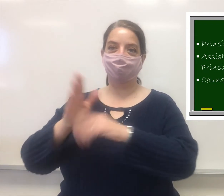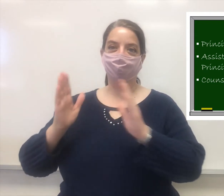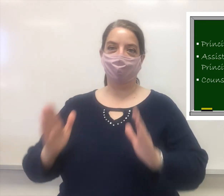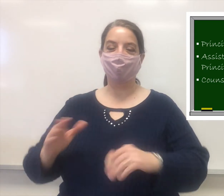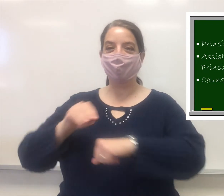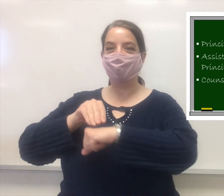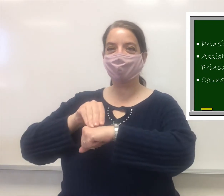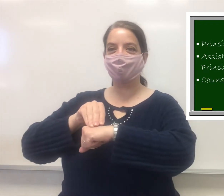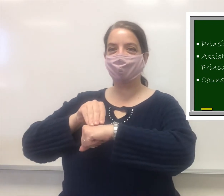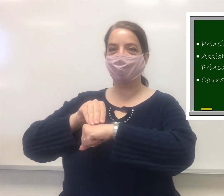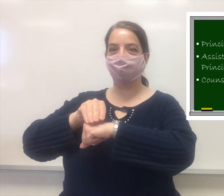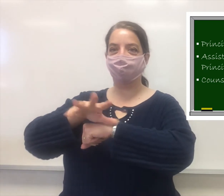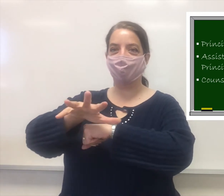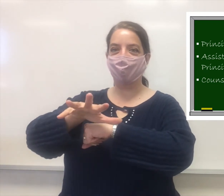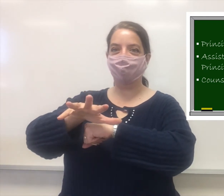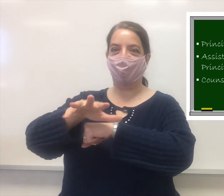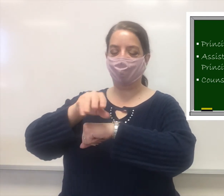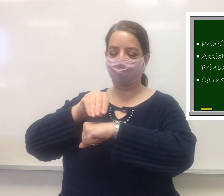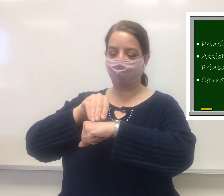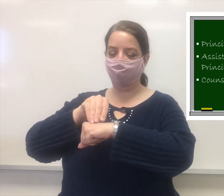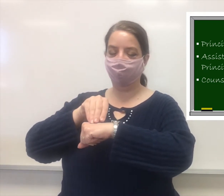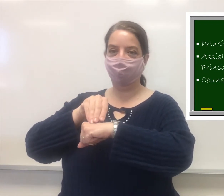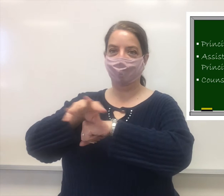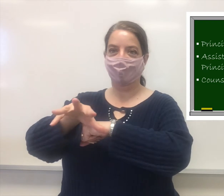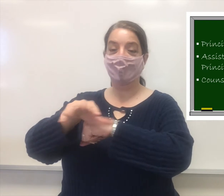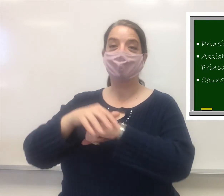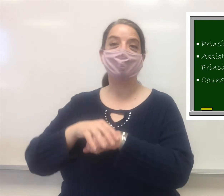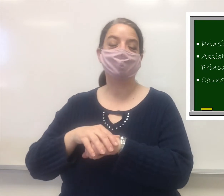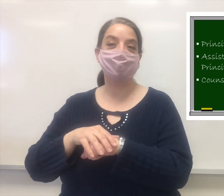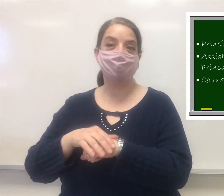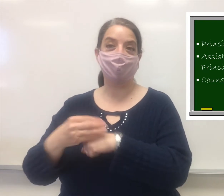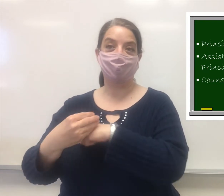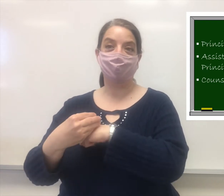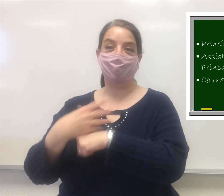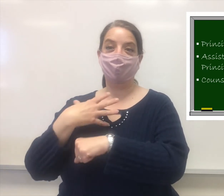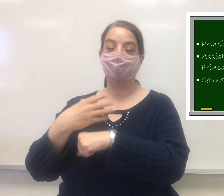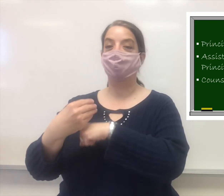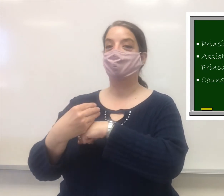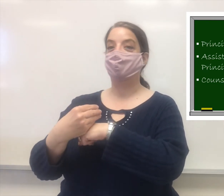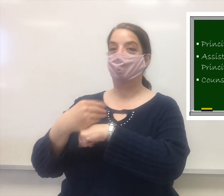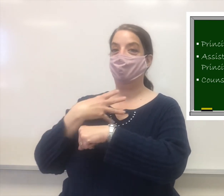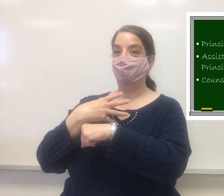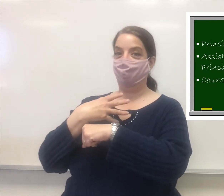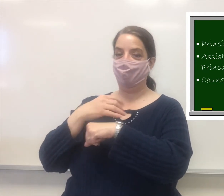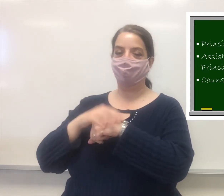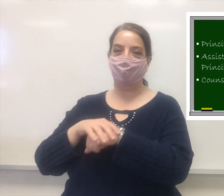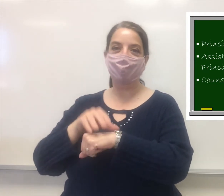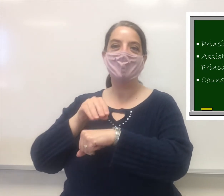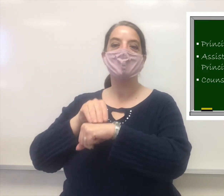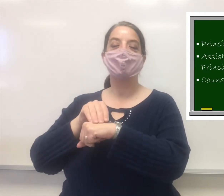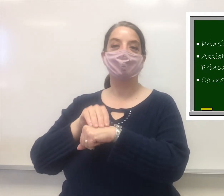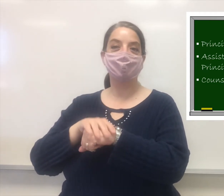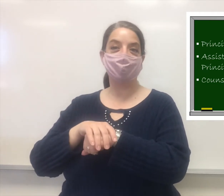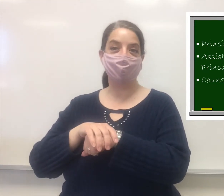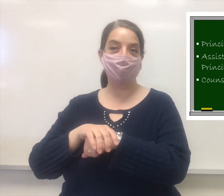Counselor. This is the sign for advice. It's actually a directional sign, so you can say he advised me. But when we're talking